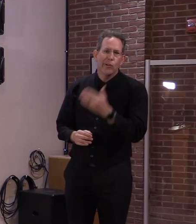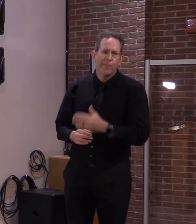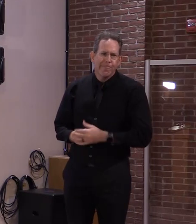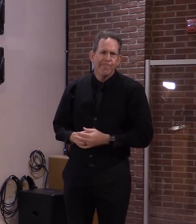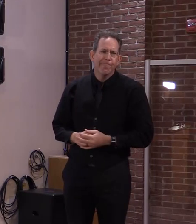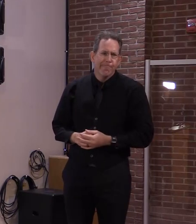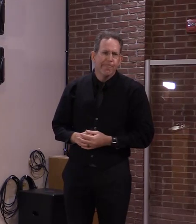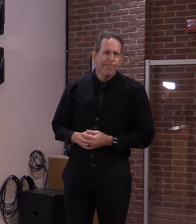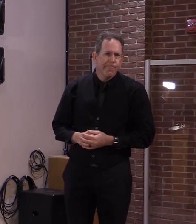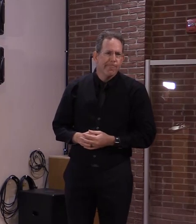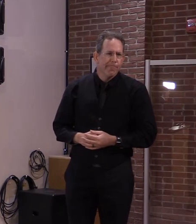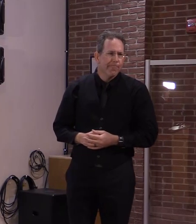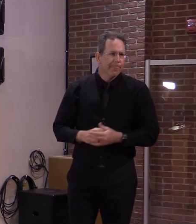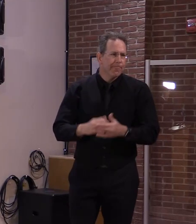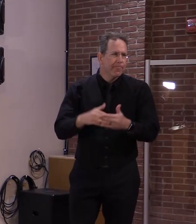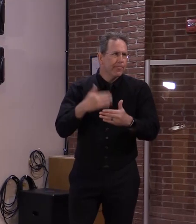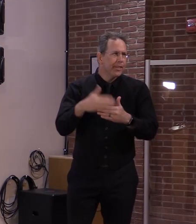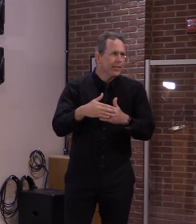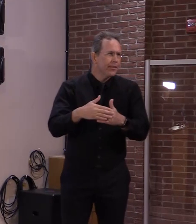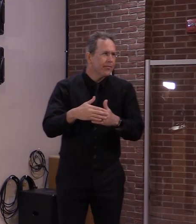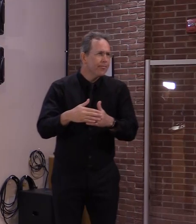All right, Pete Hirschfeld, VPR.